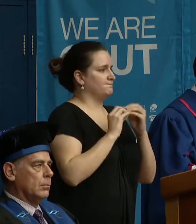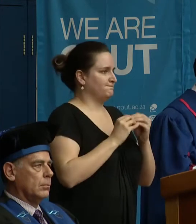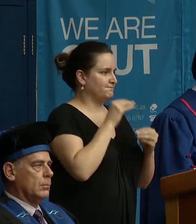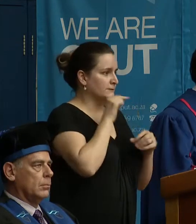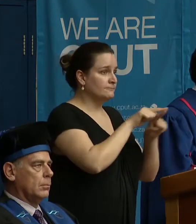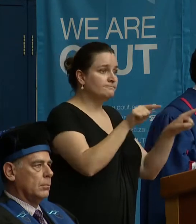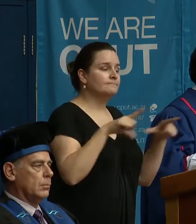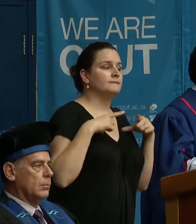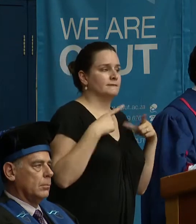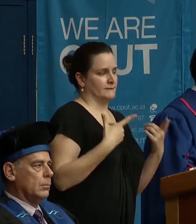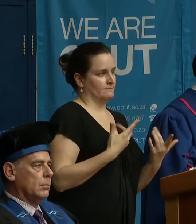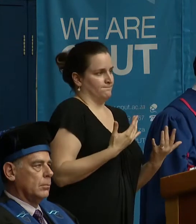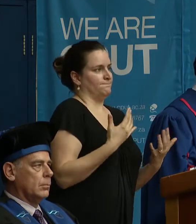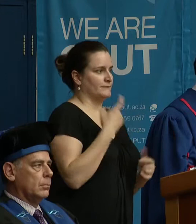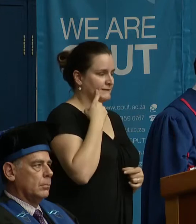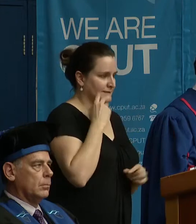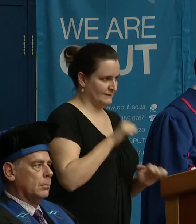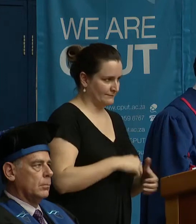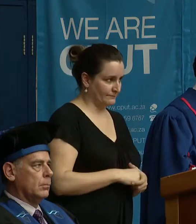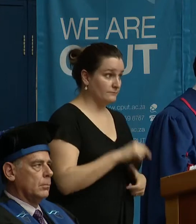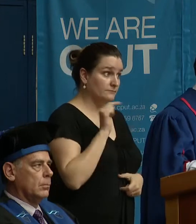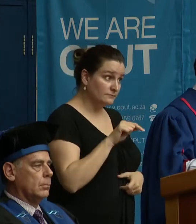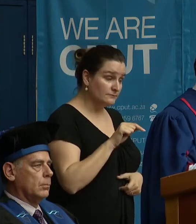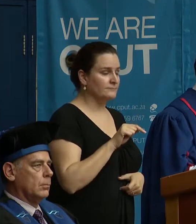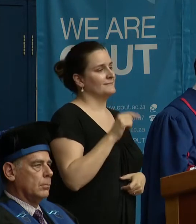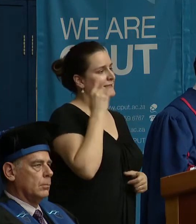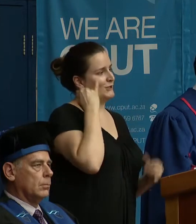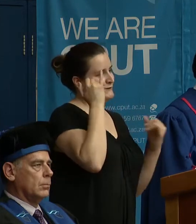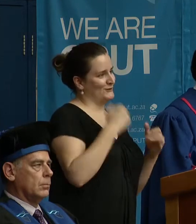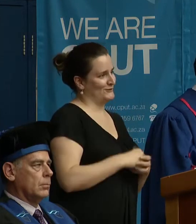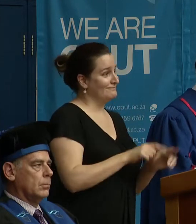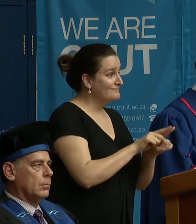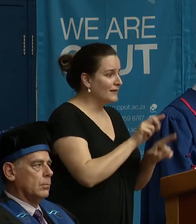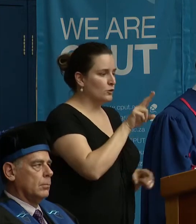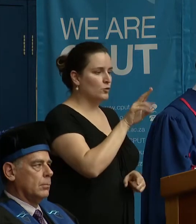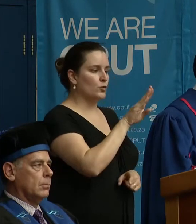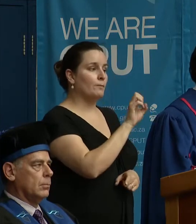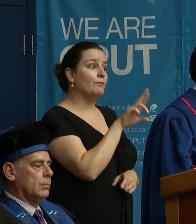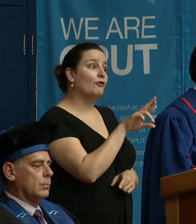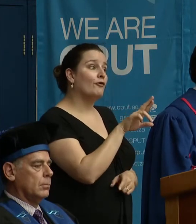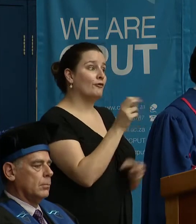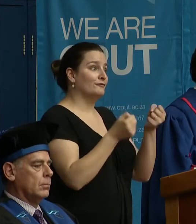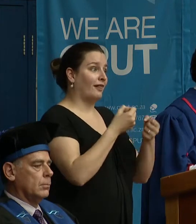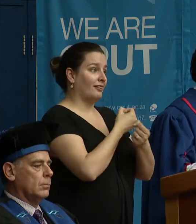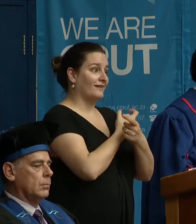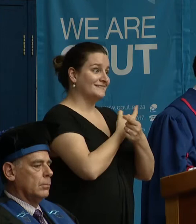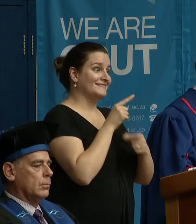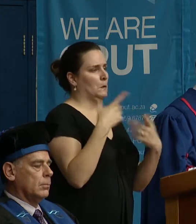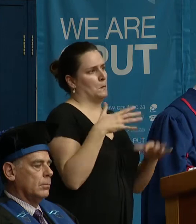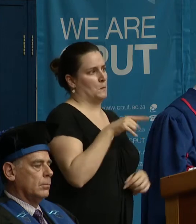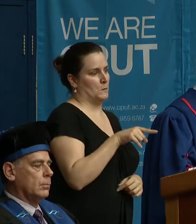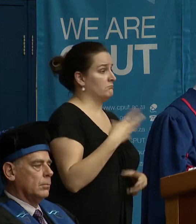for people. And that's invention. So Uber is the world's largest taxi company, and it owns